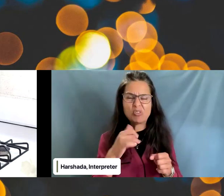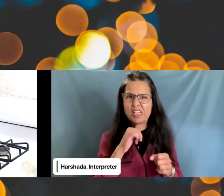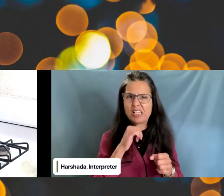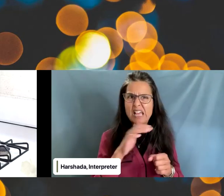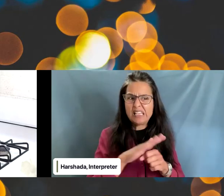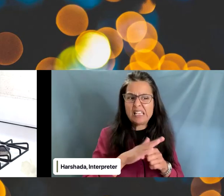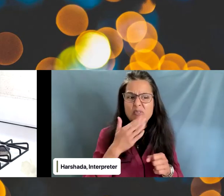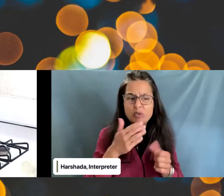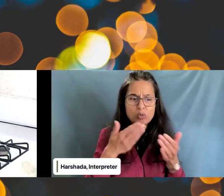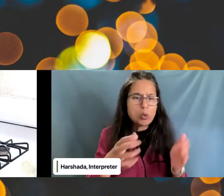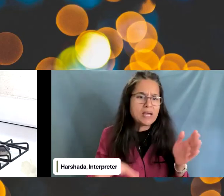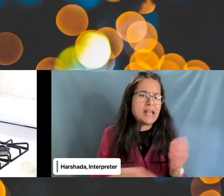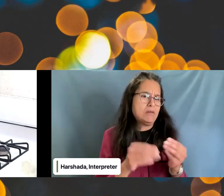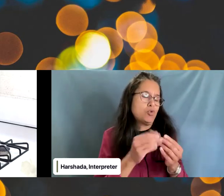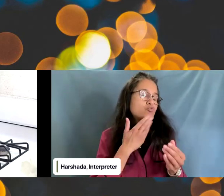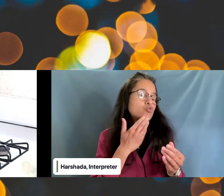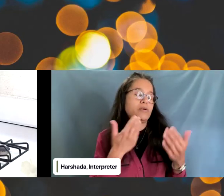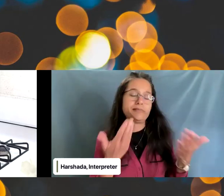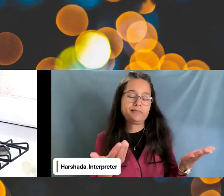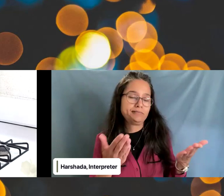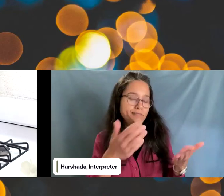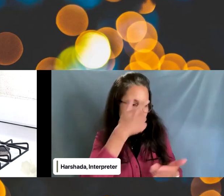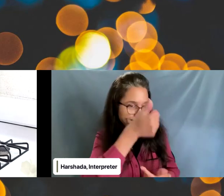teaspoon of sugar or something, or 2 teaspoons.